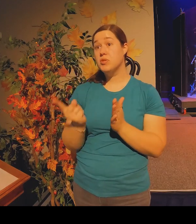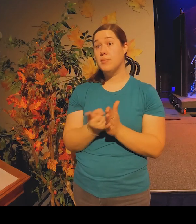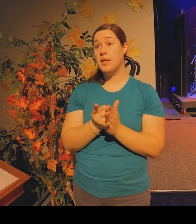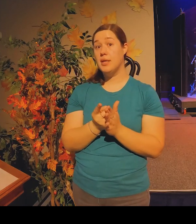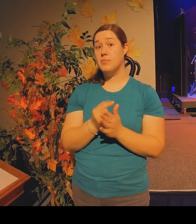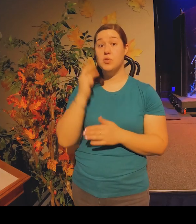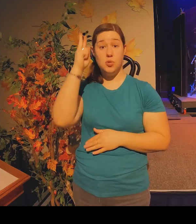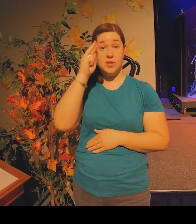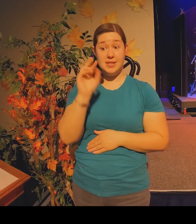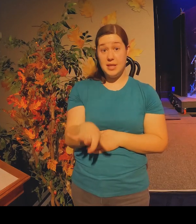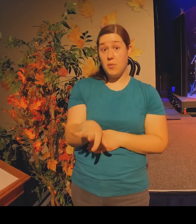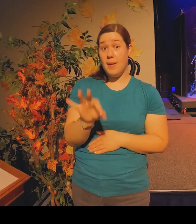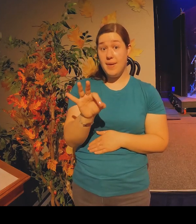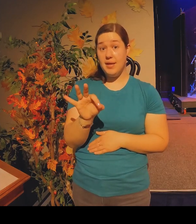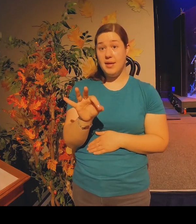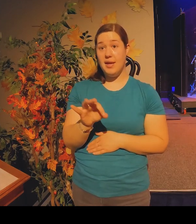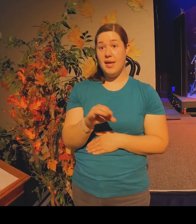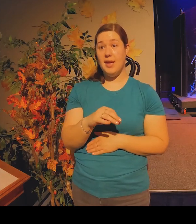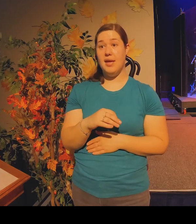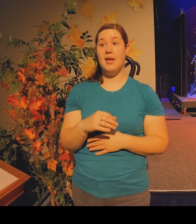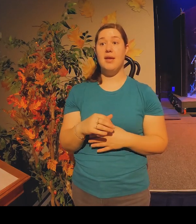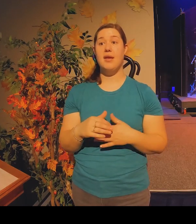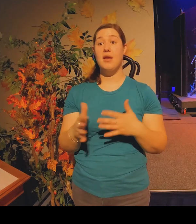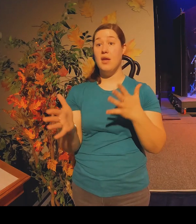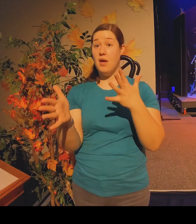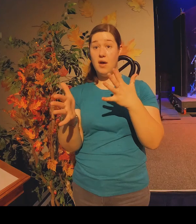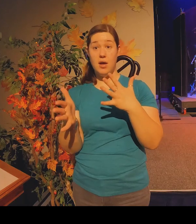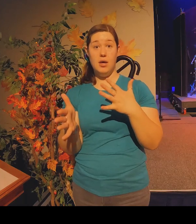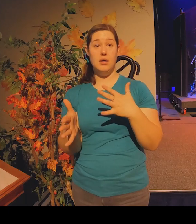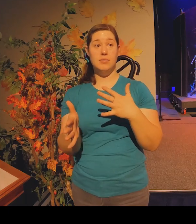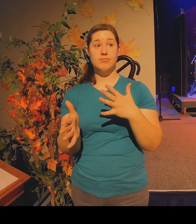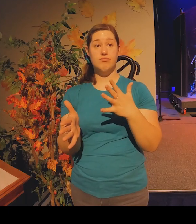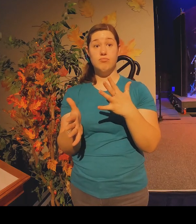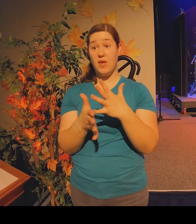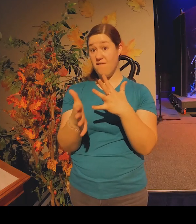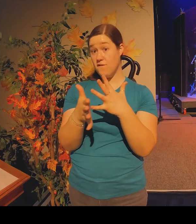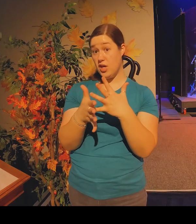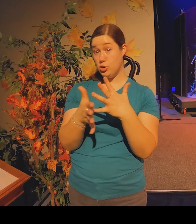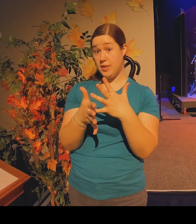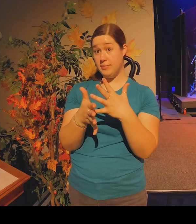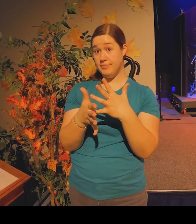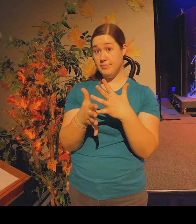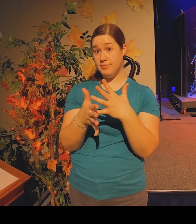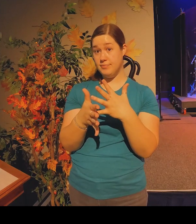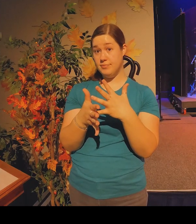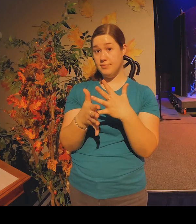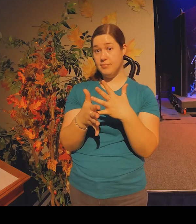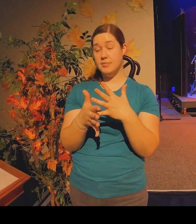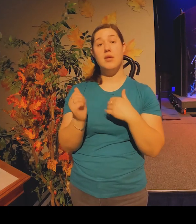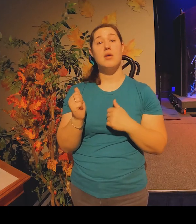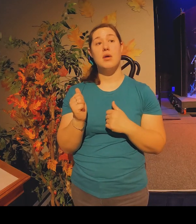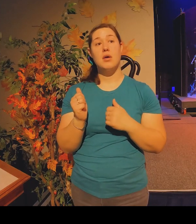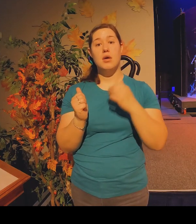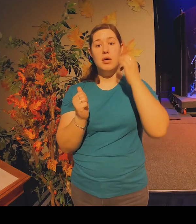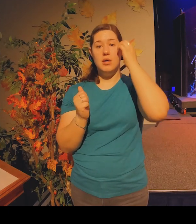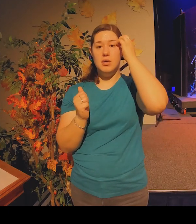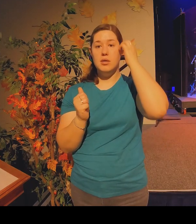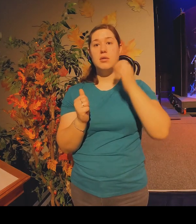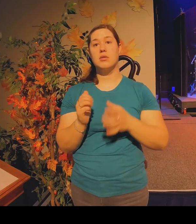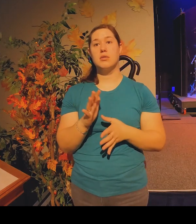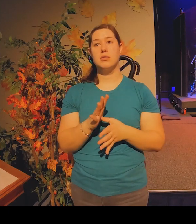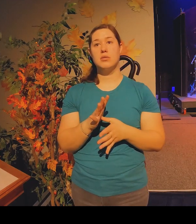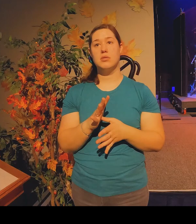has so many gifts and so many skills, but a wise coach will often not play them yet because they know that if you give that